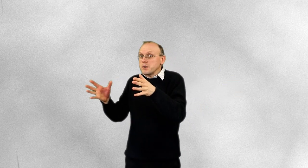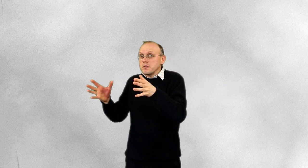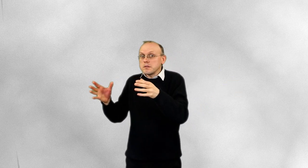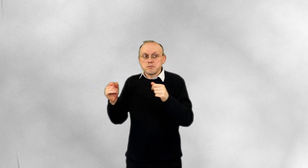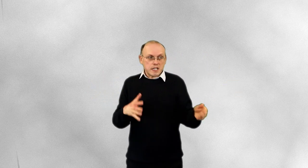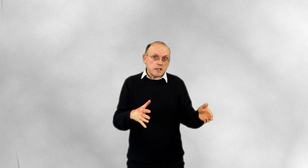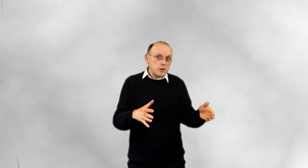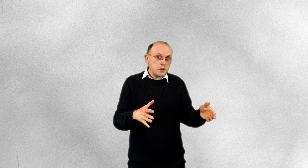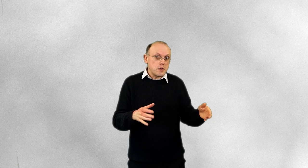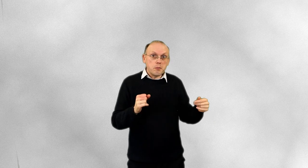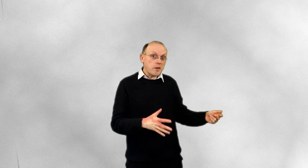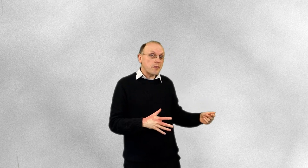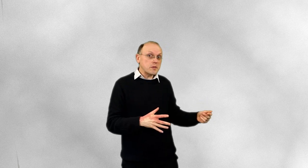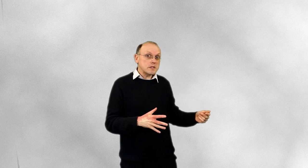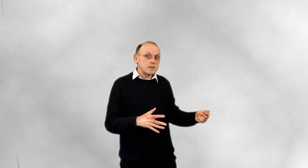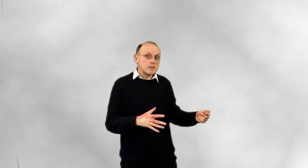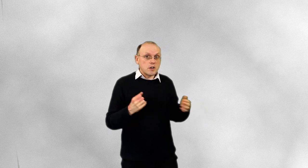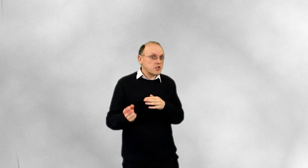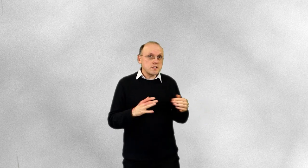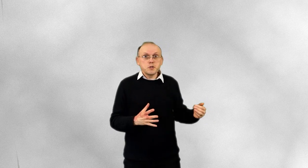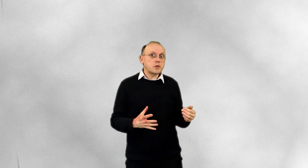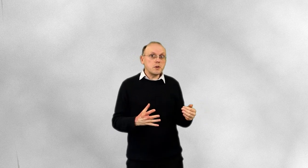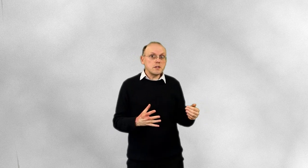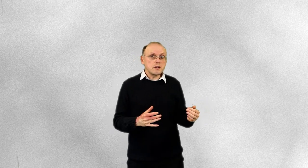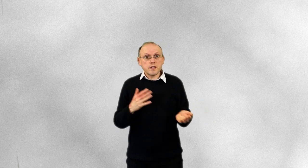view, negative view, both views, or just neutral, neither